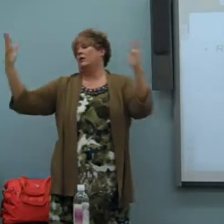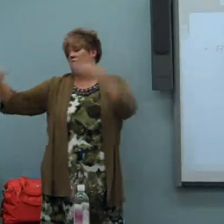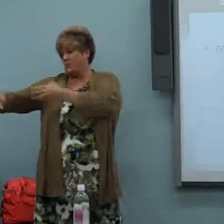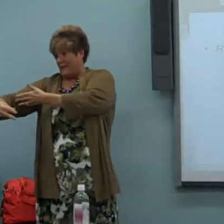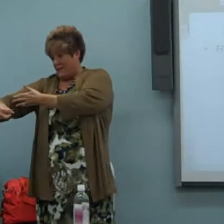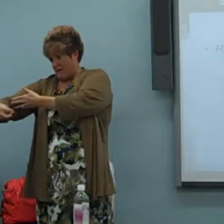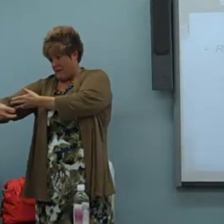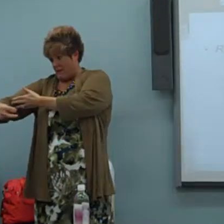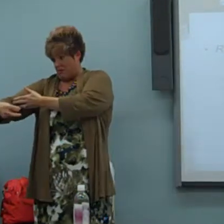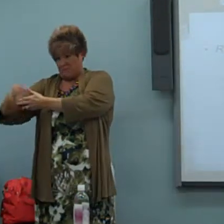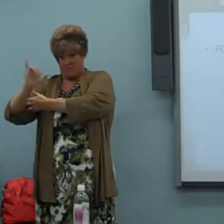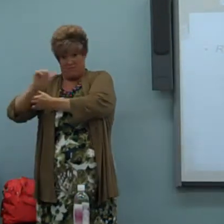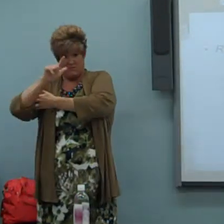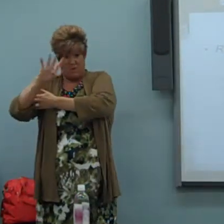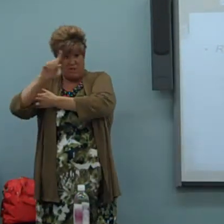12 and go until